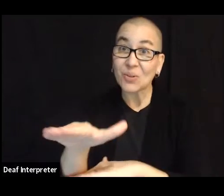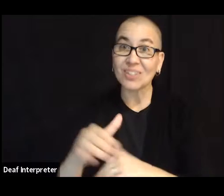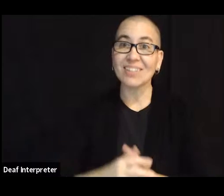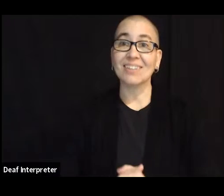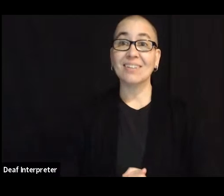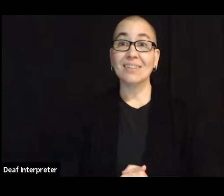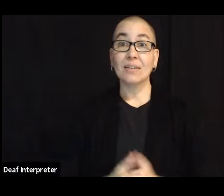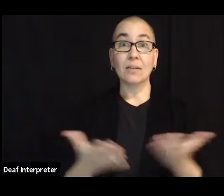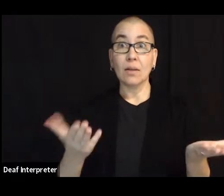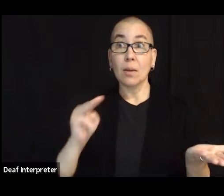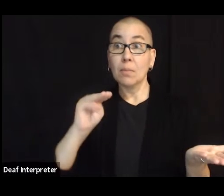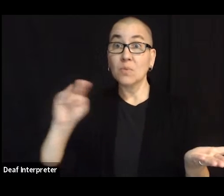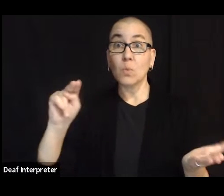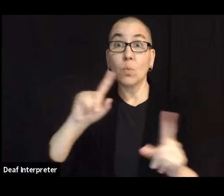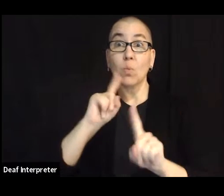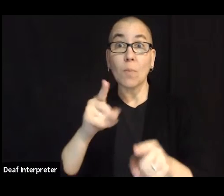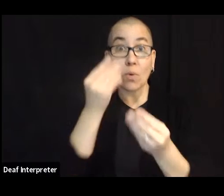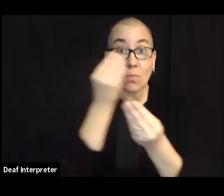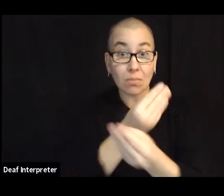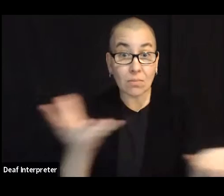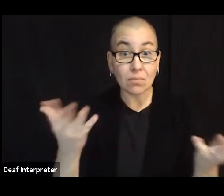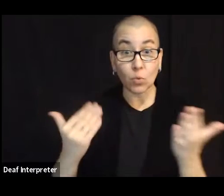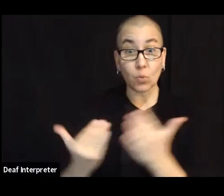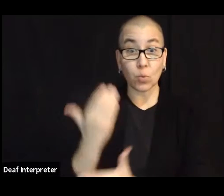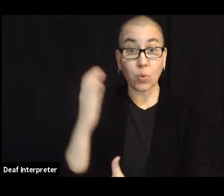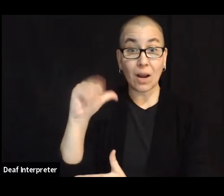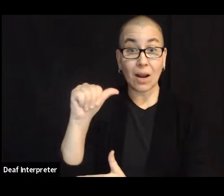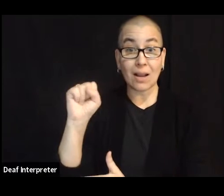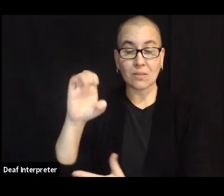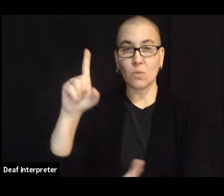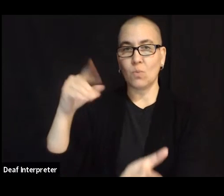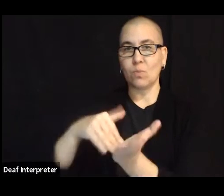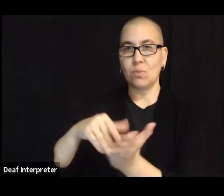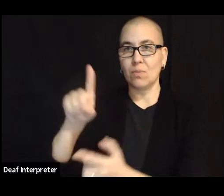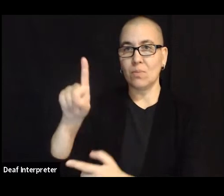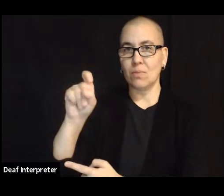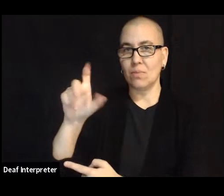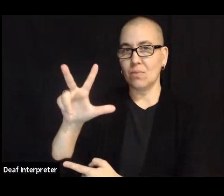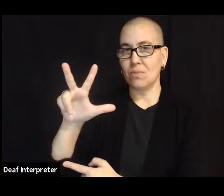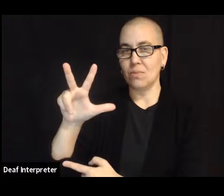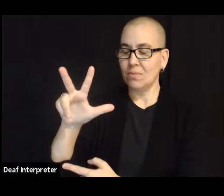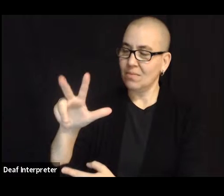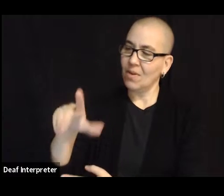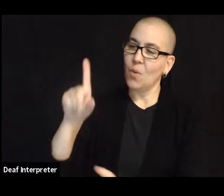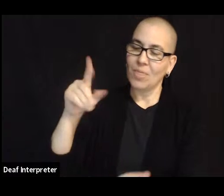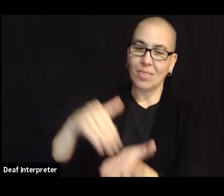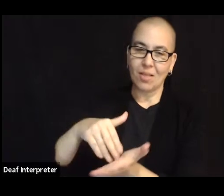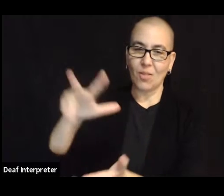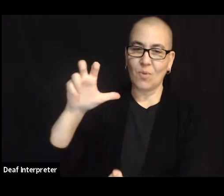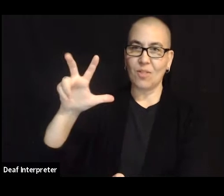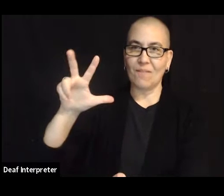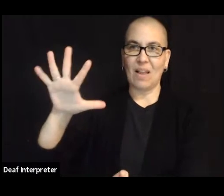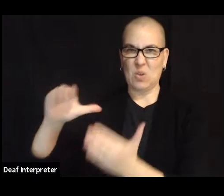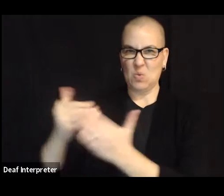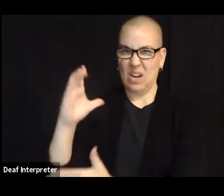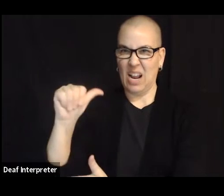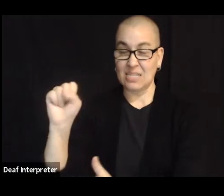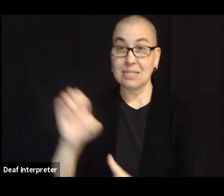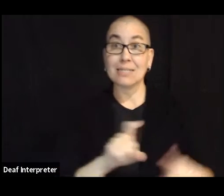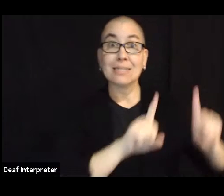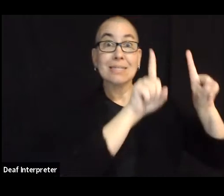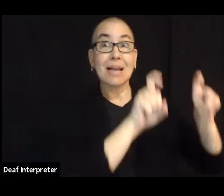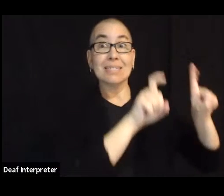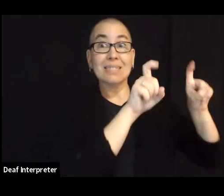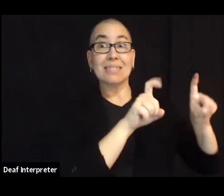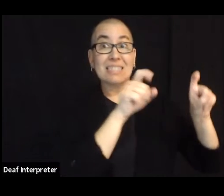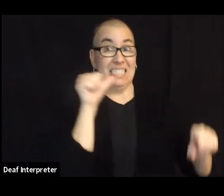1,335 additional positive cases today out of just over 30,000 test results received yesterday. This brings us to a